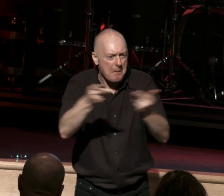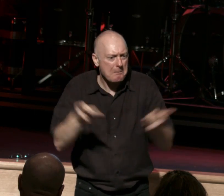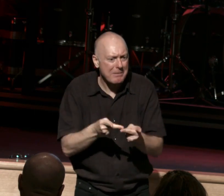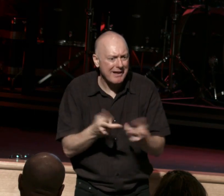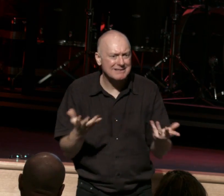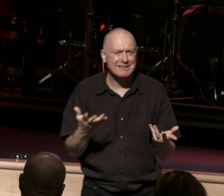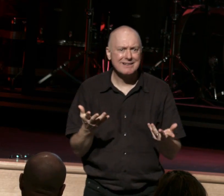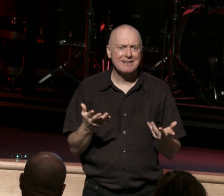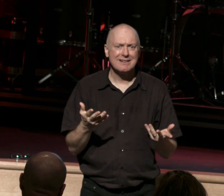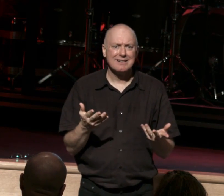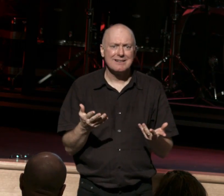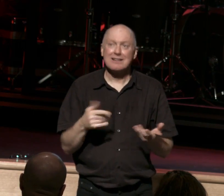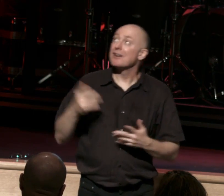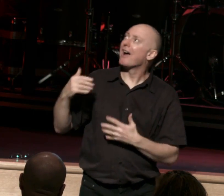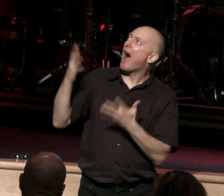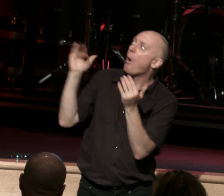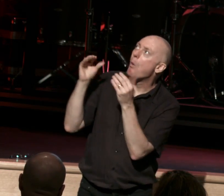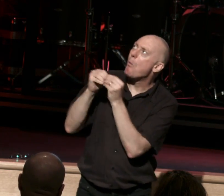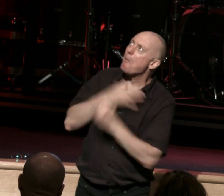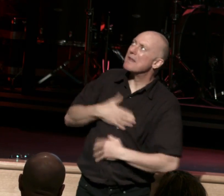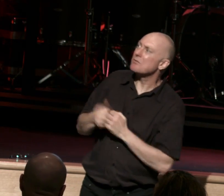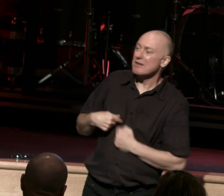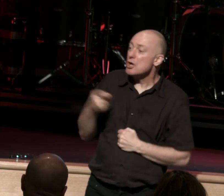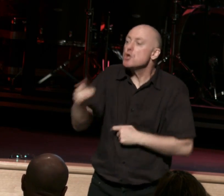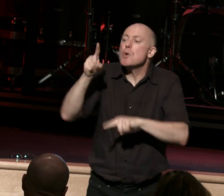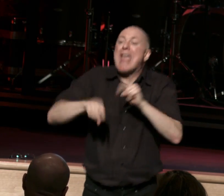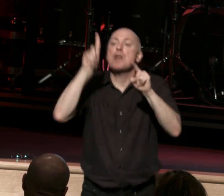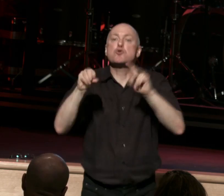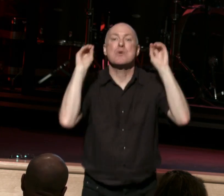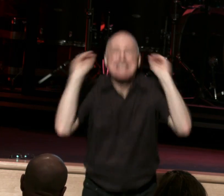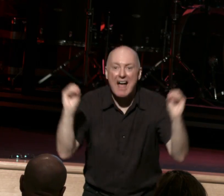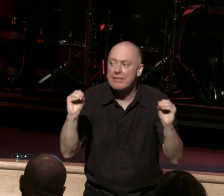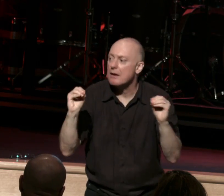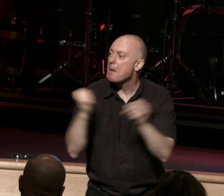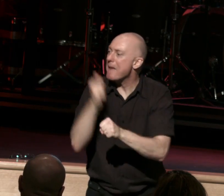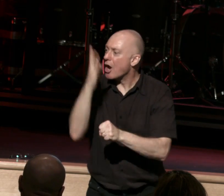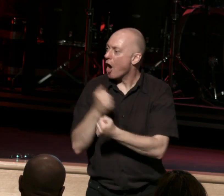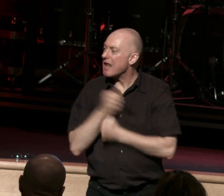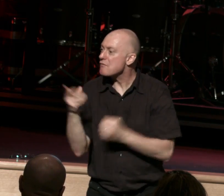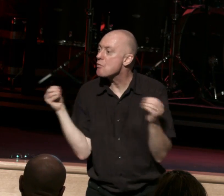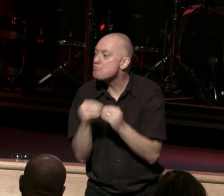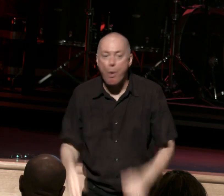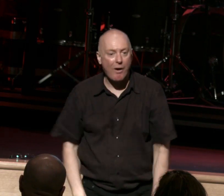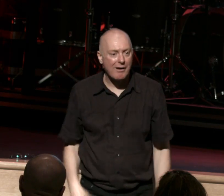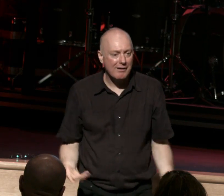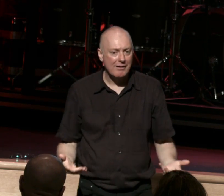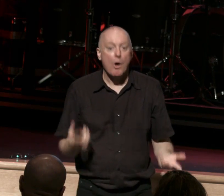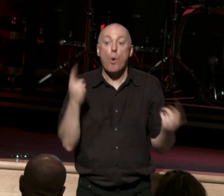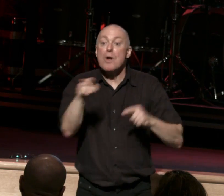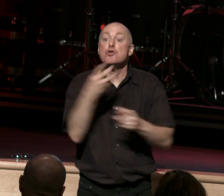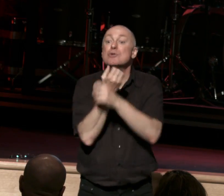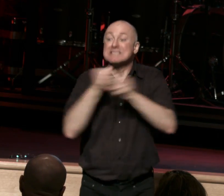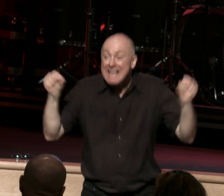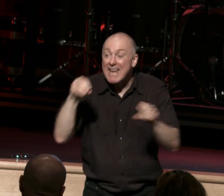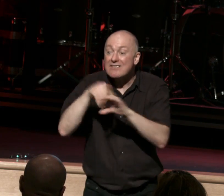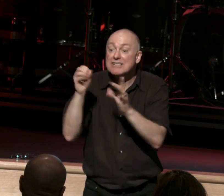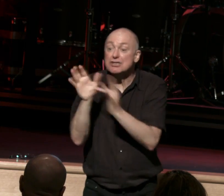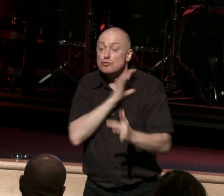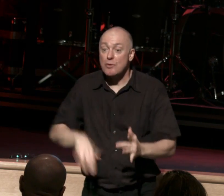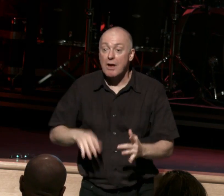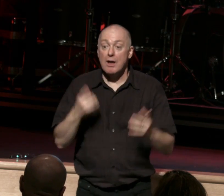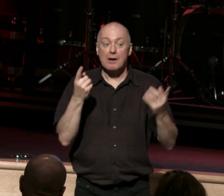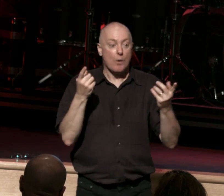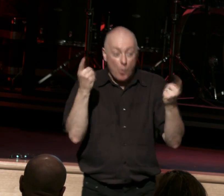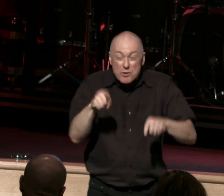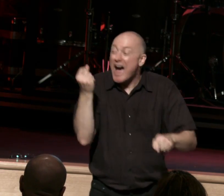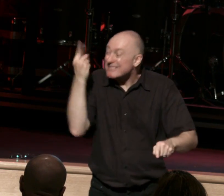be in a place of being God being more pleased with you. There's nothing you can do to make God love you more or less when you're truly saved in